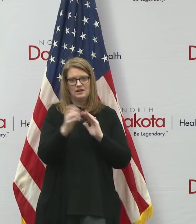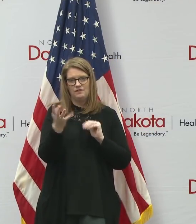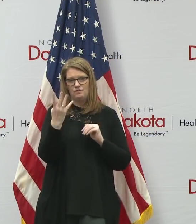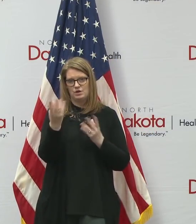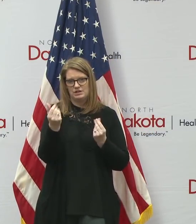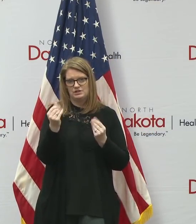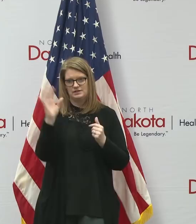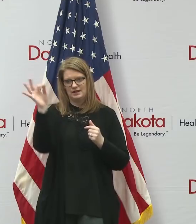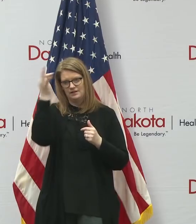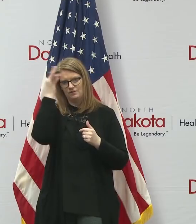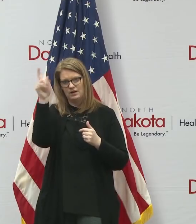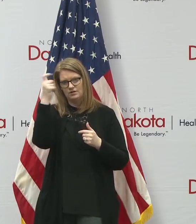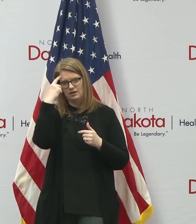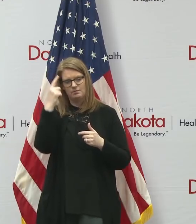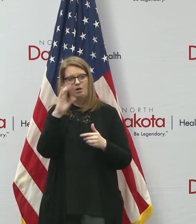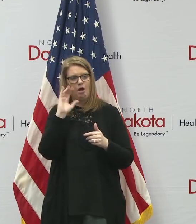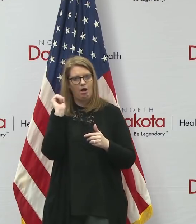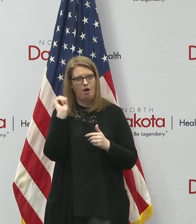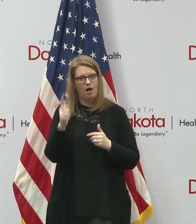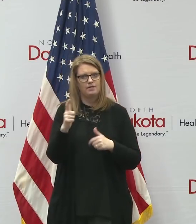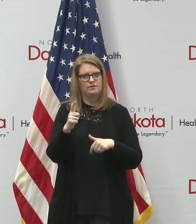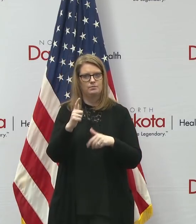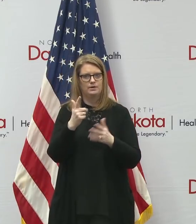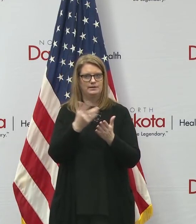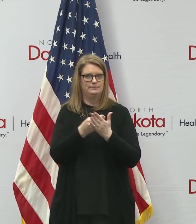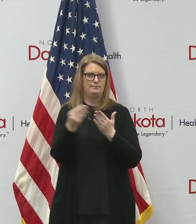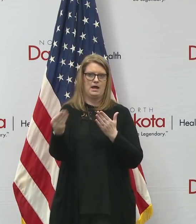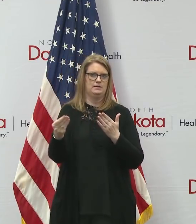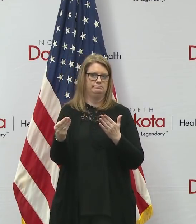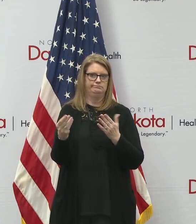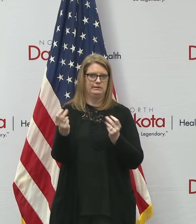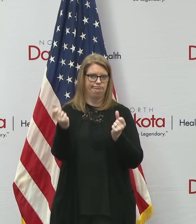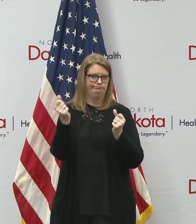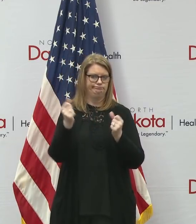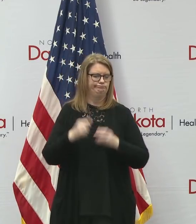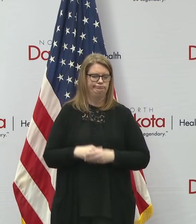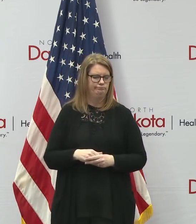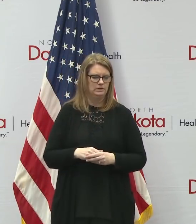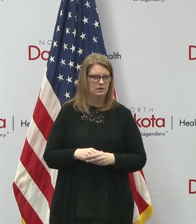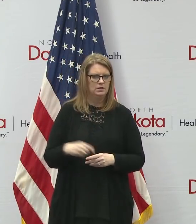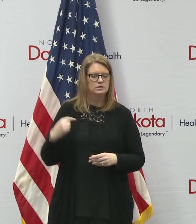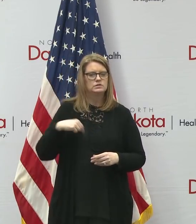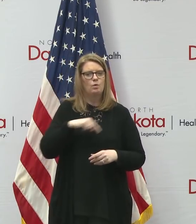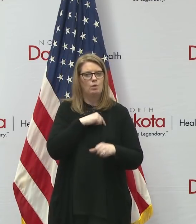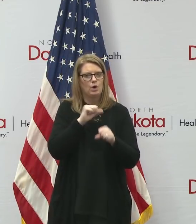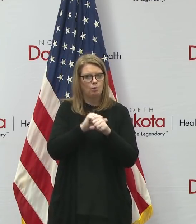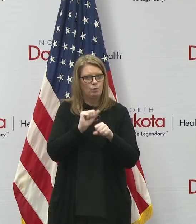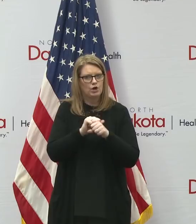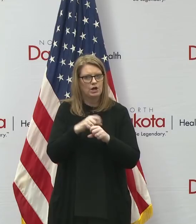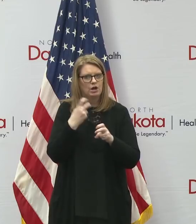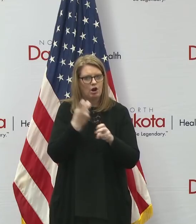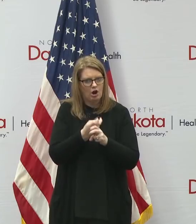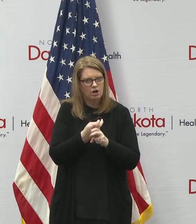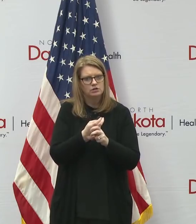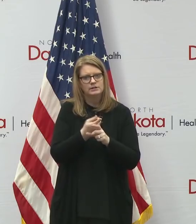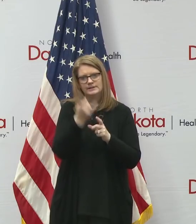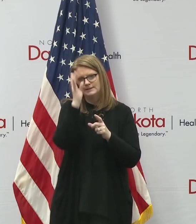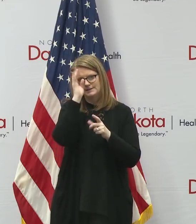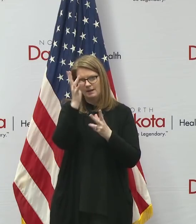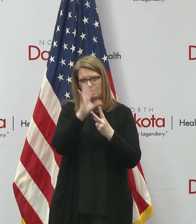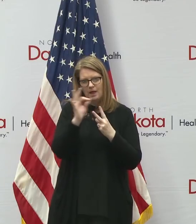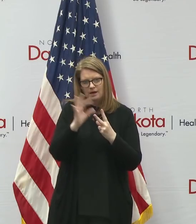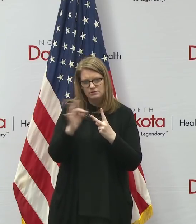federal government would all put a purchase order in. So we're working very hard to generate options to